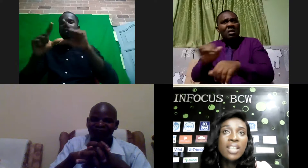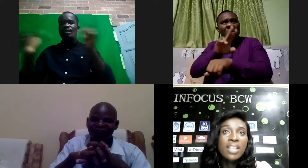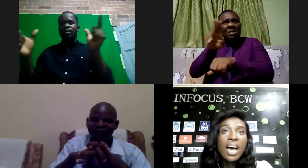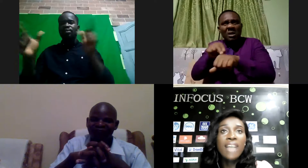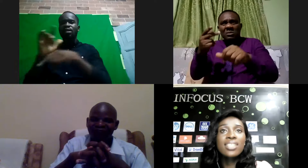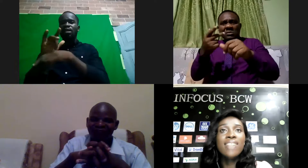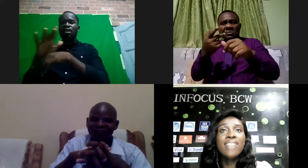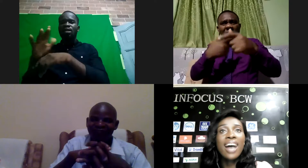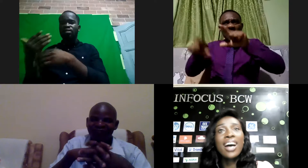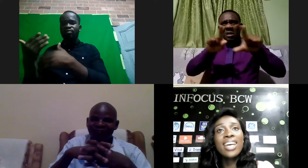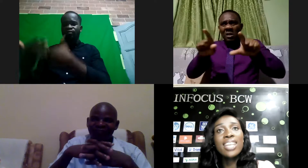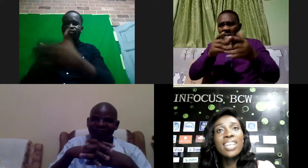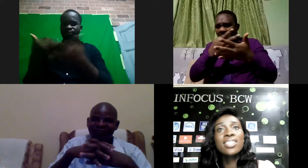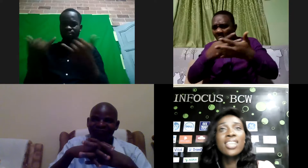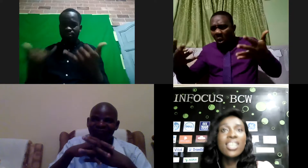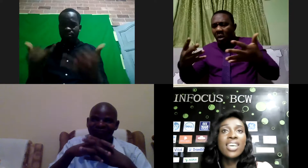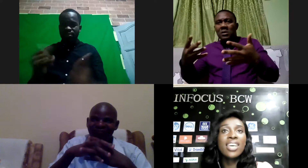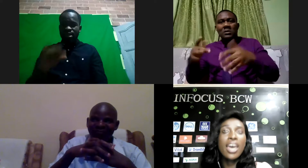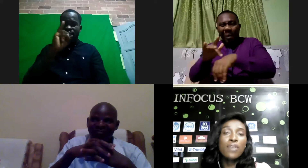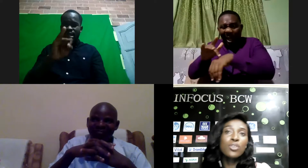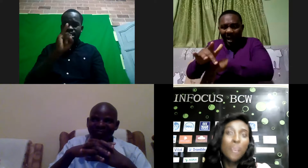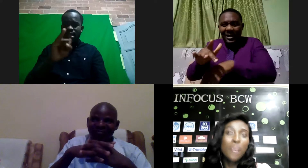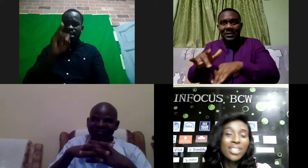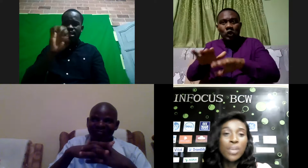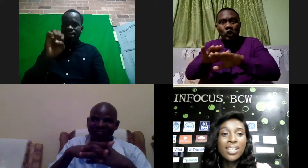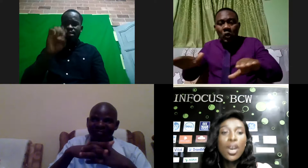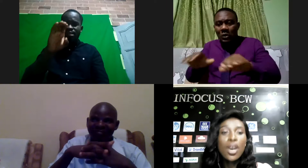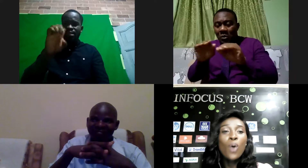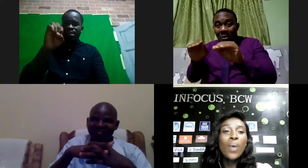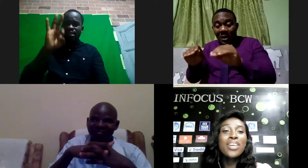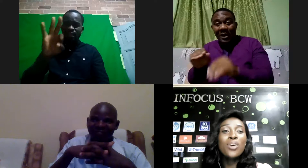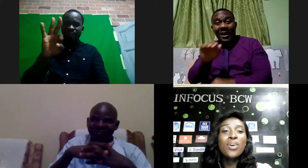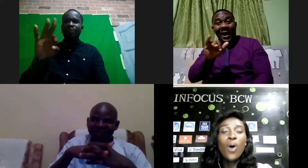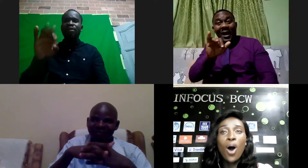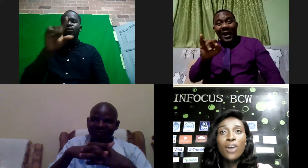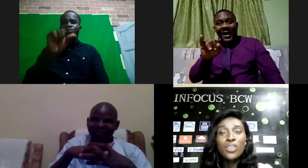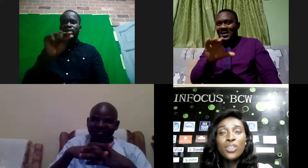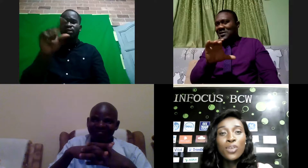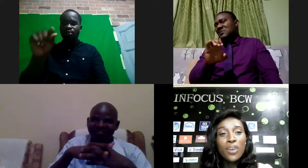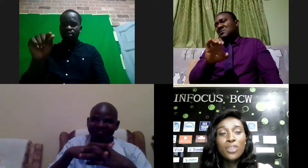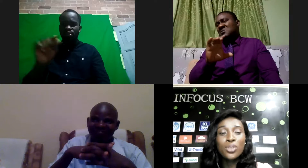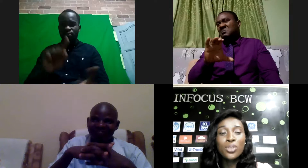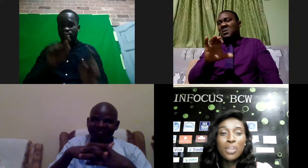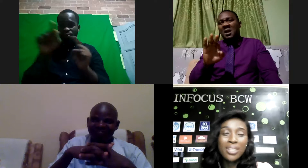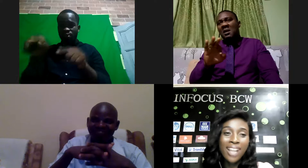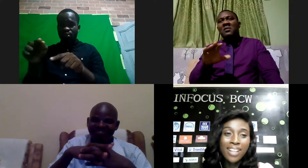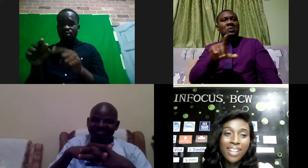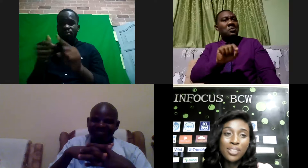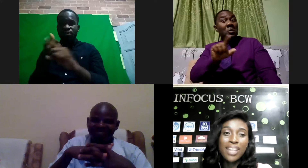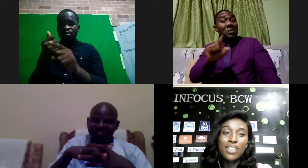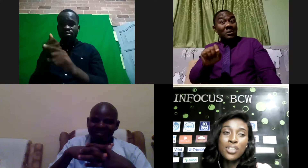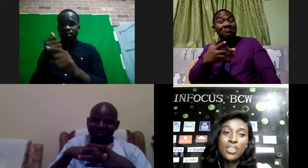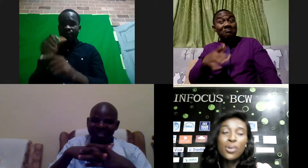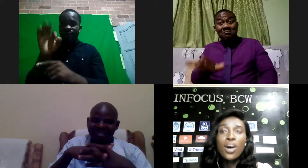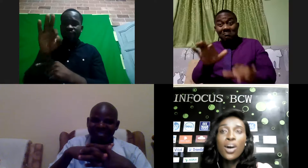years. And it is IIECEF 2020. When you go on your various social media handles